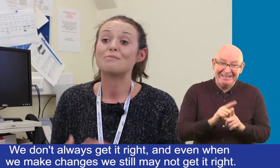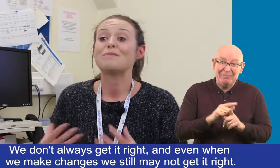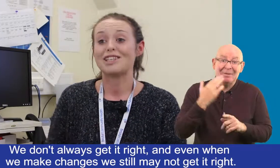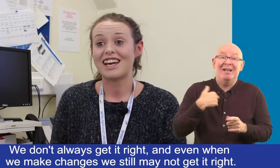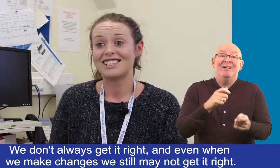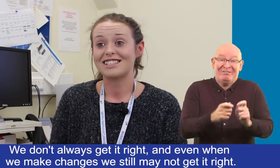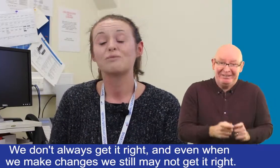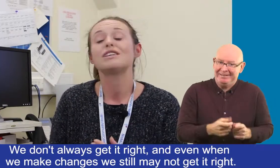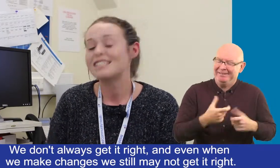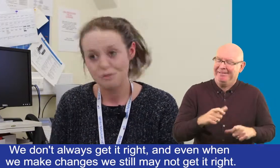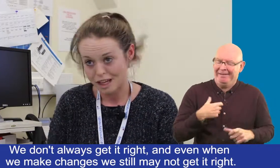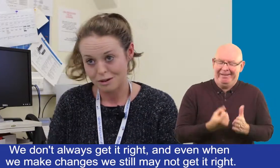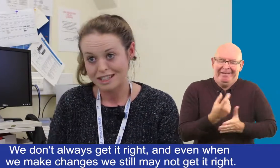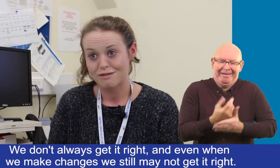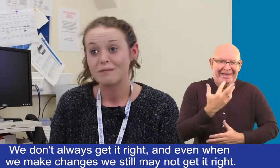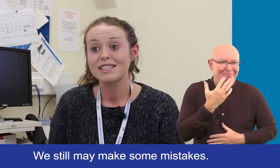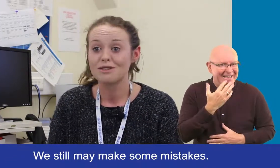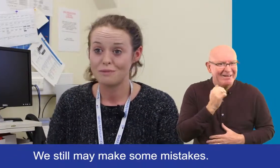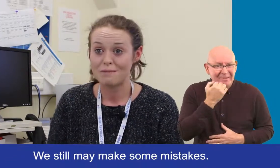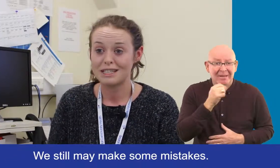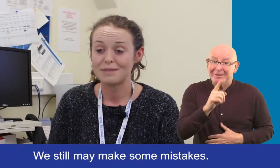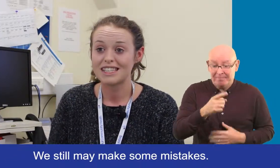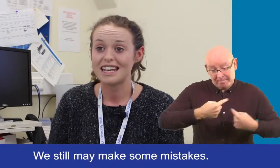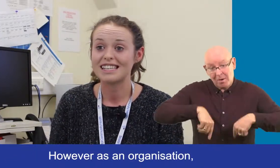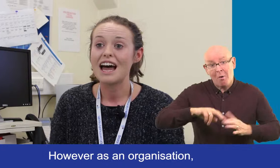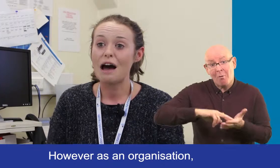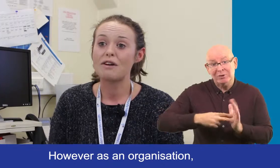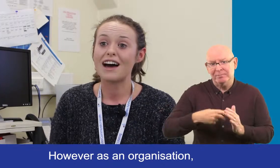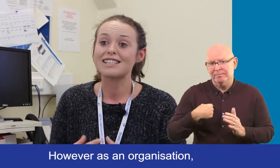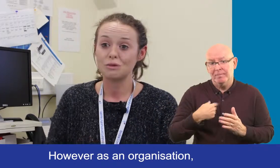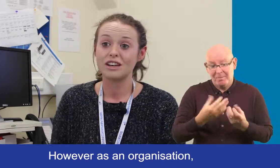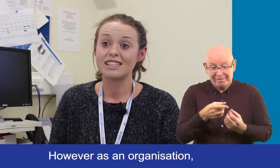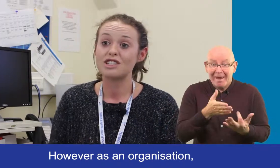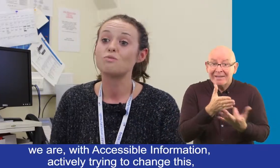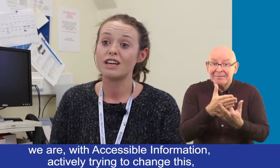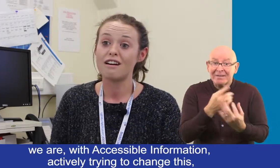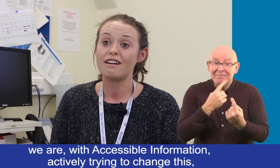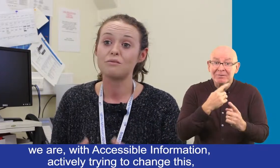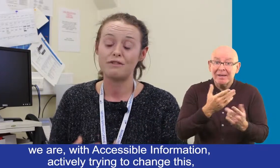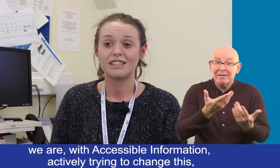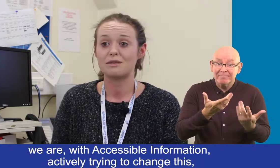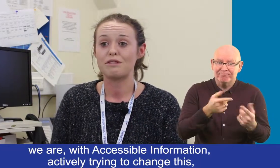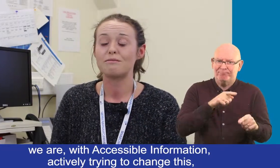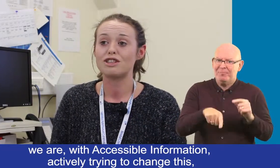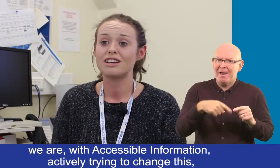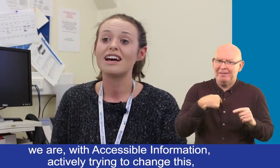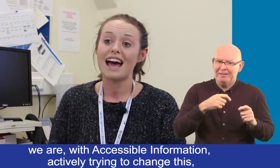even when we make changes, we still may not get it right, we still may make some mistakes. However, as an organisation, we are,